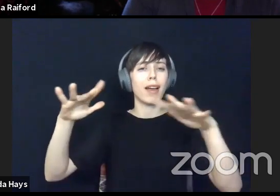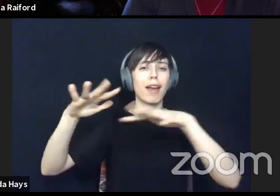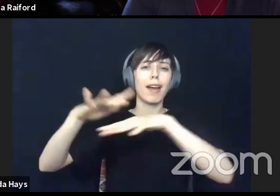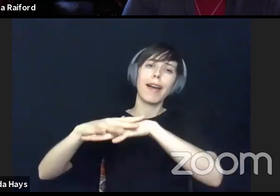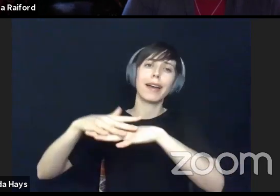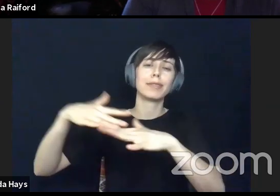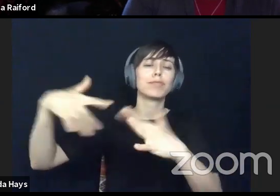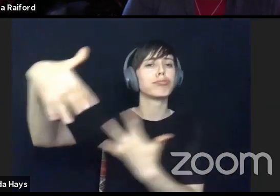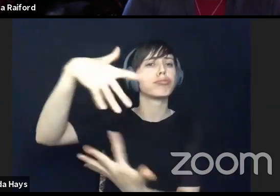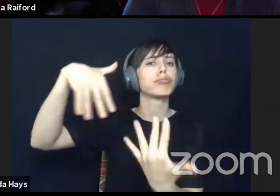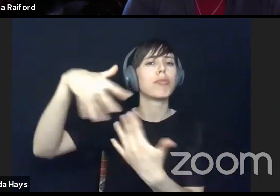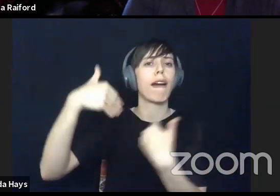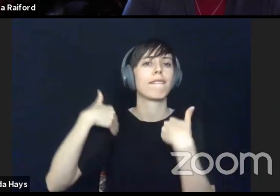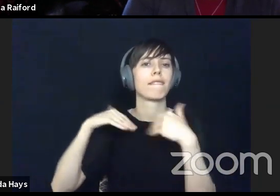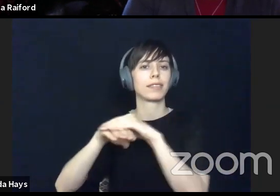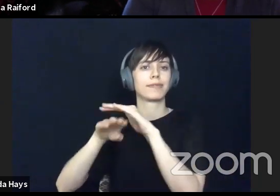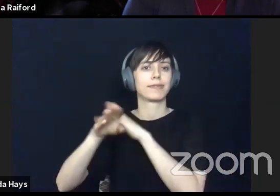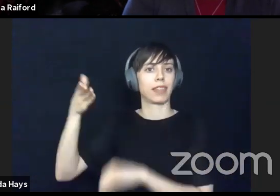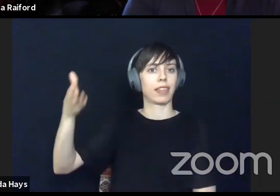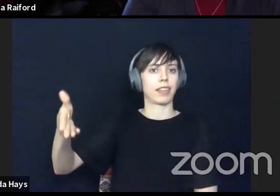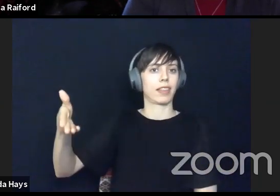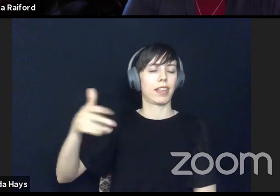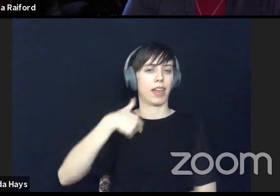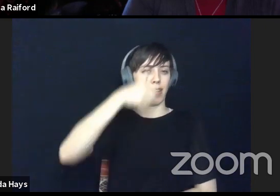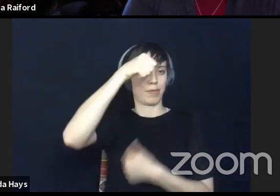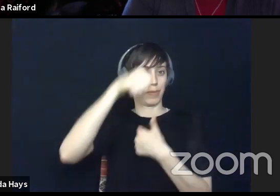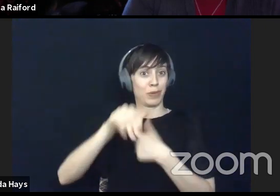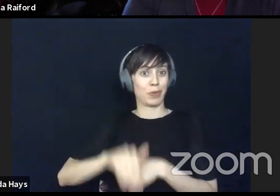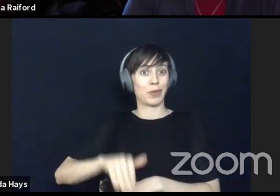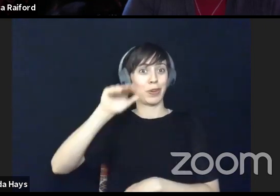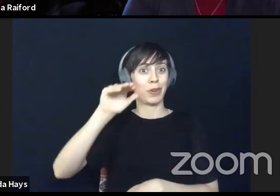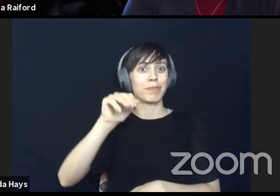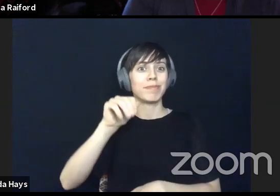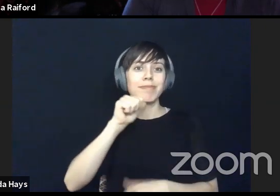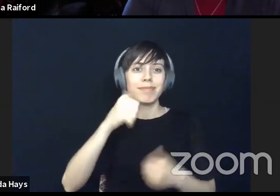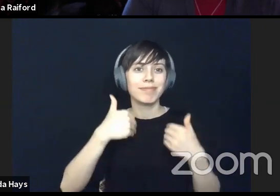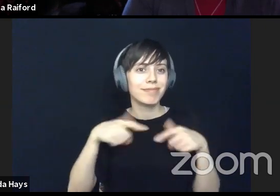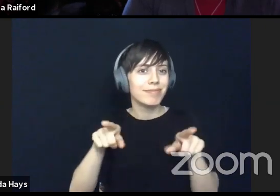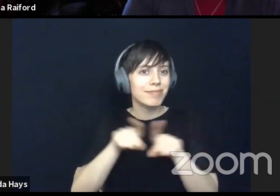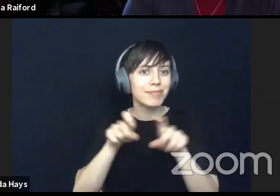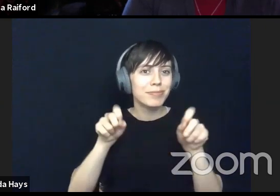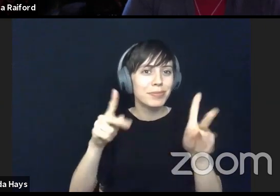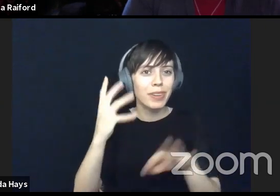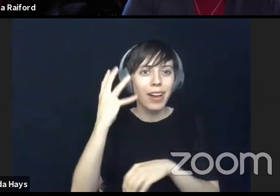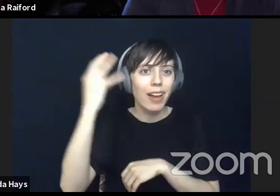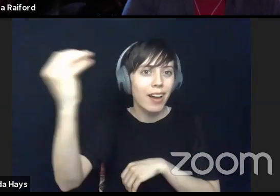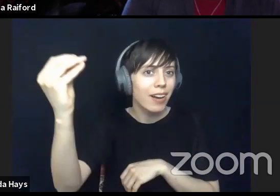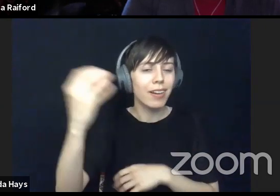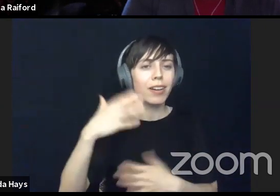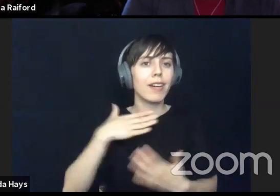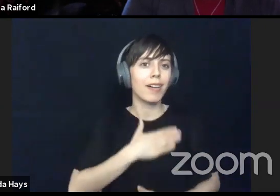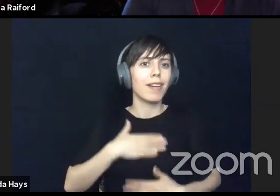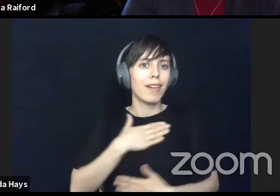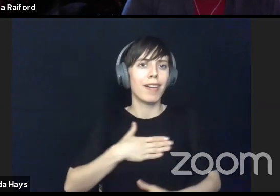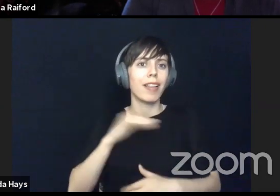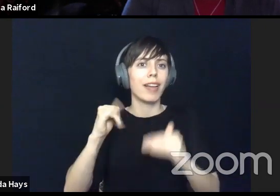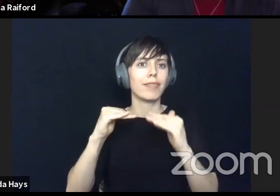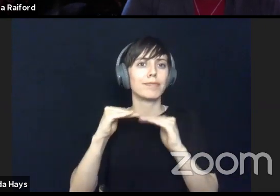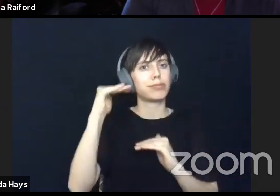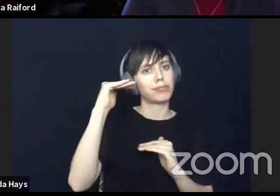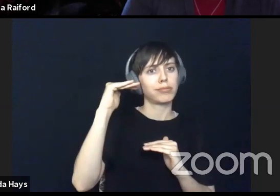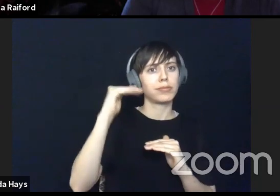it felt like one of the very few equalizers when I was little, where I could take a go with my older sister, my brother